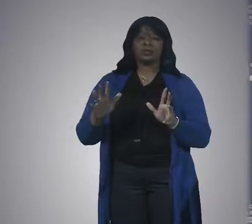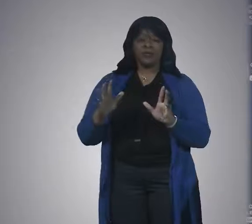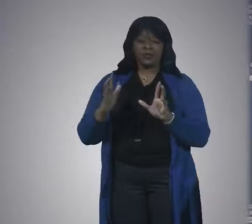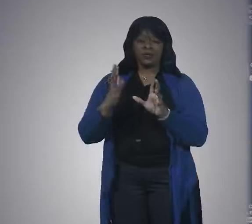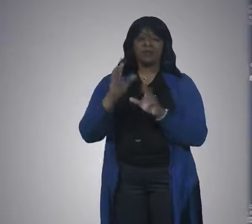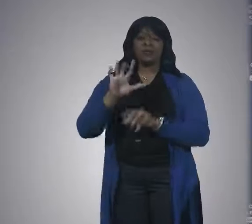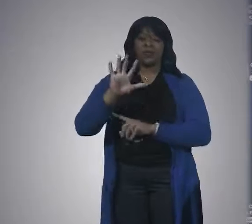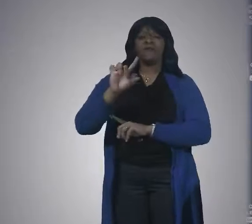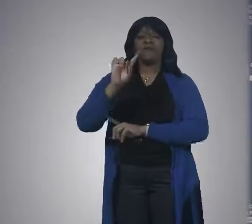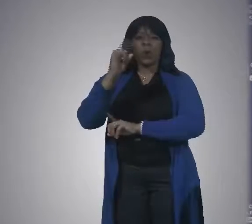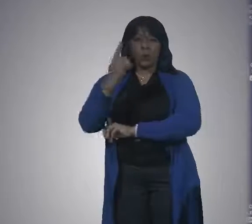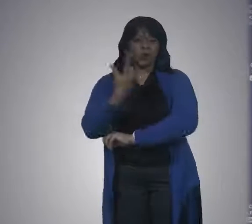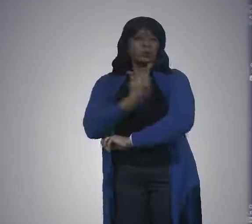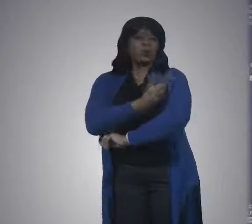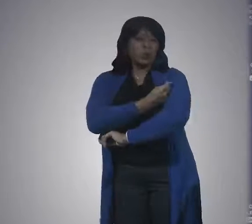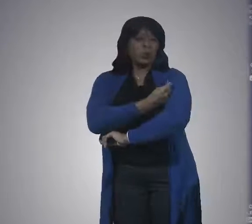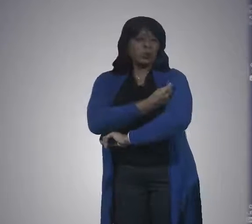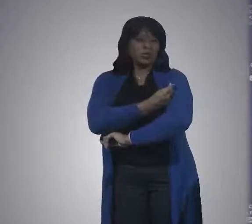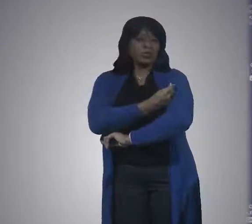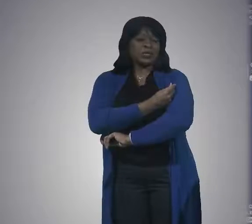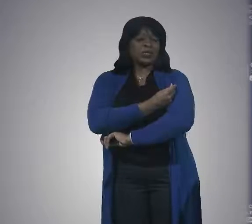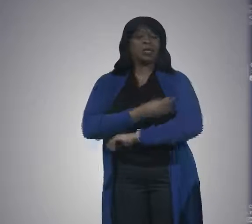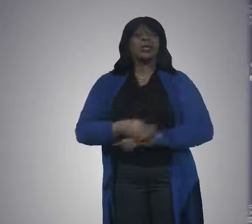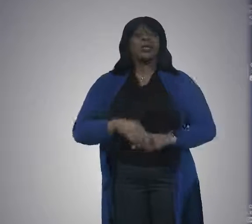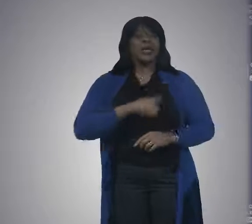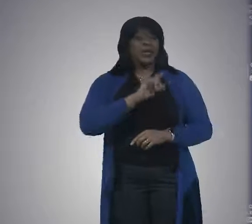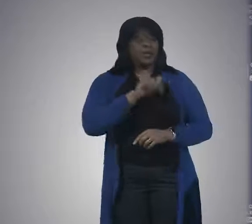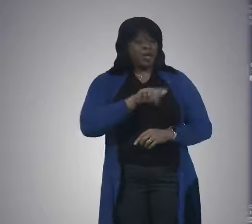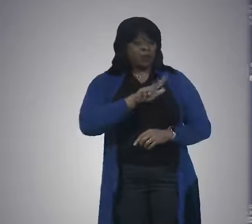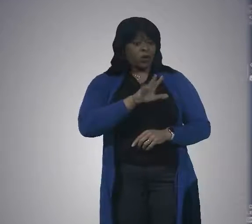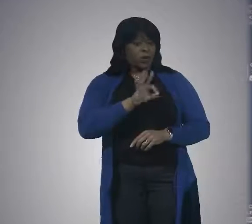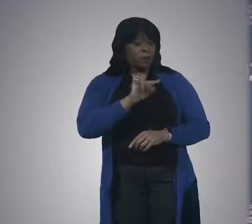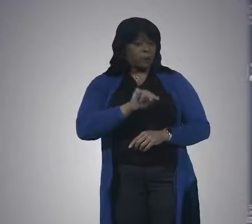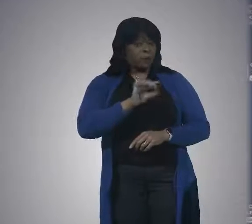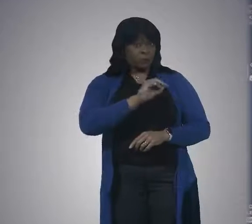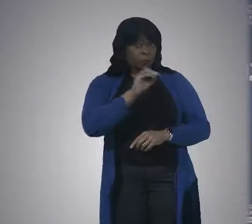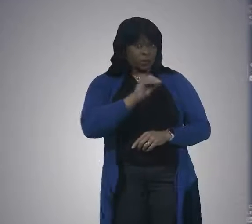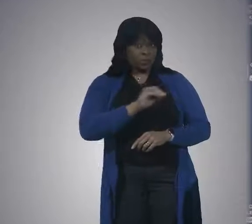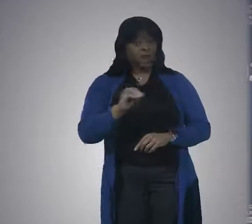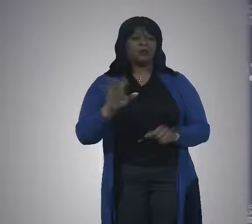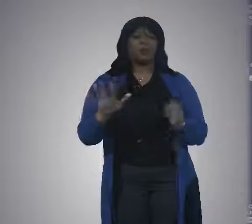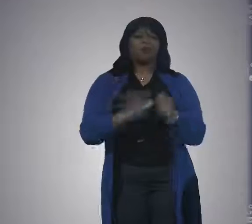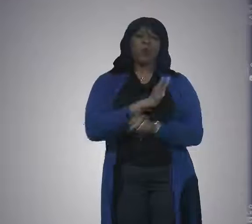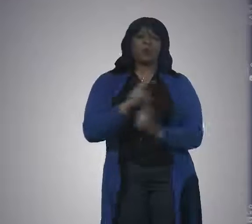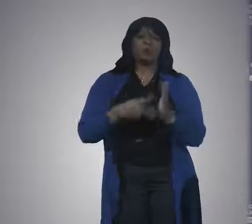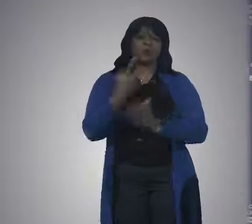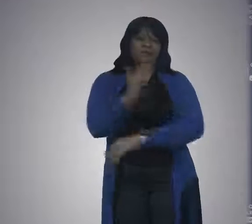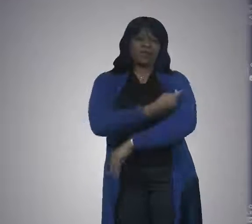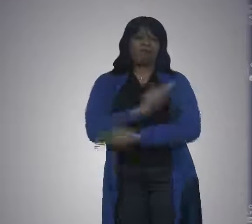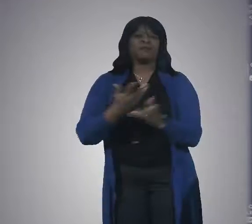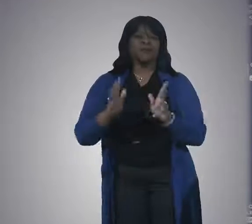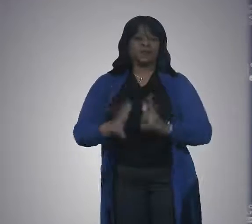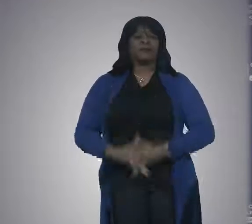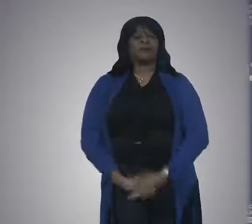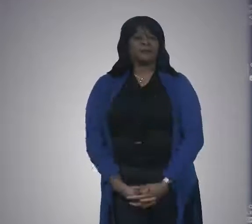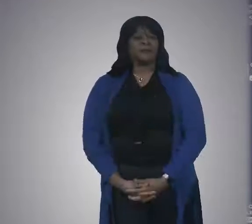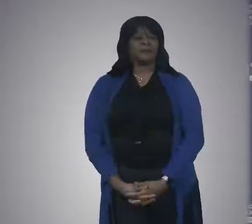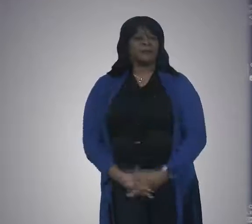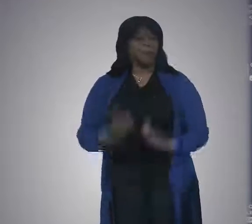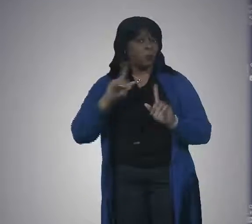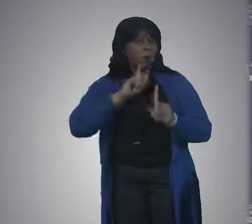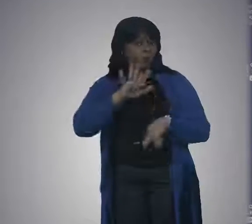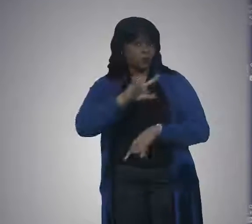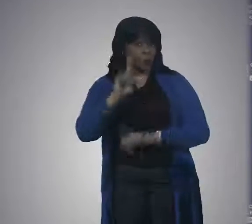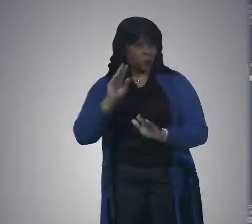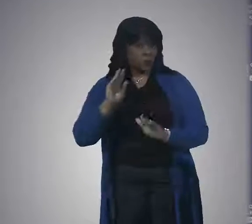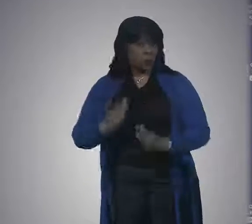have received at least one dose, and of those, 39% are fully vaccinated. I hope that